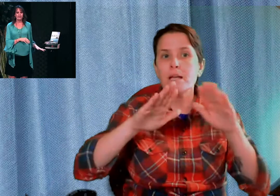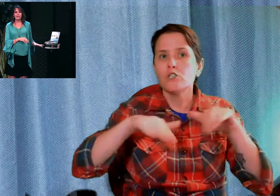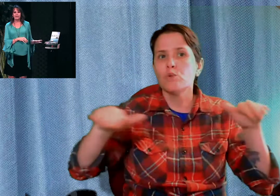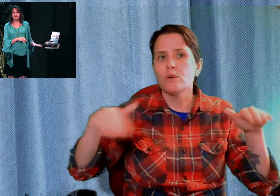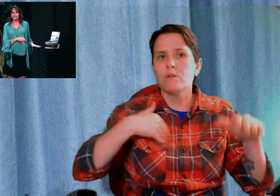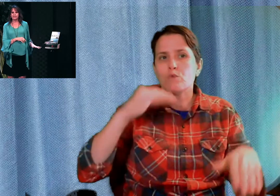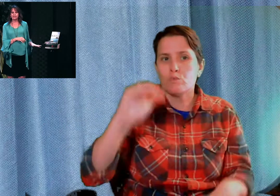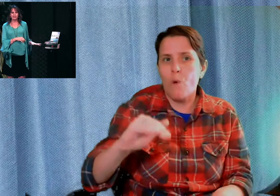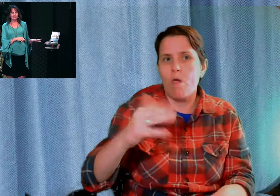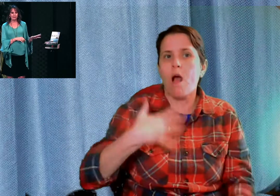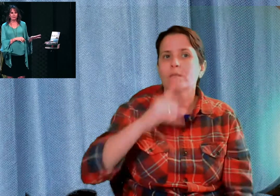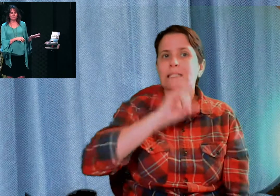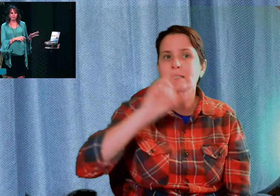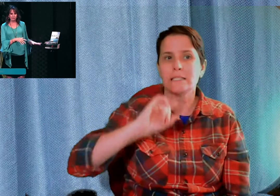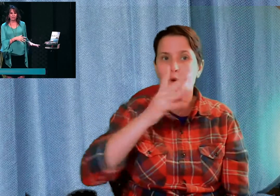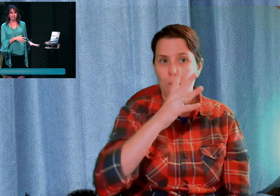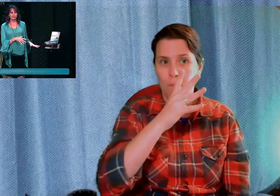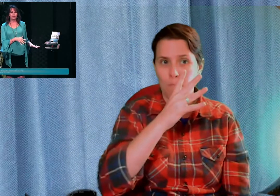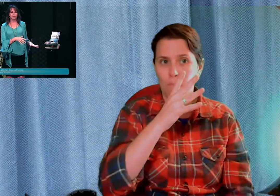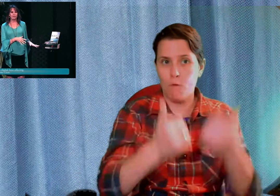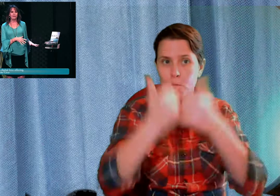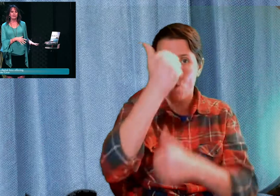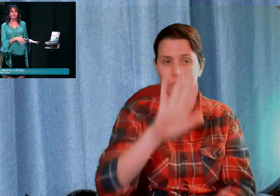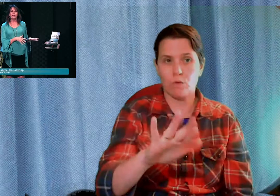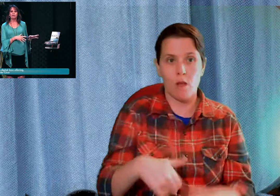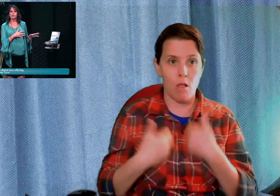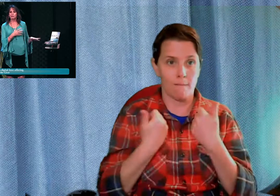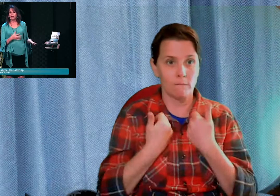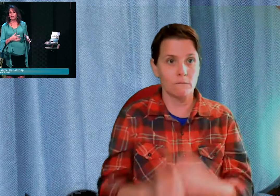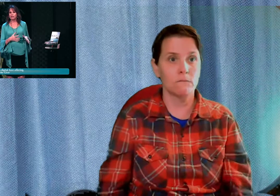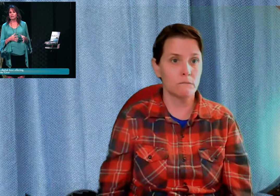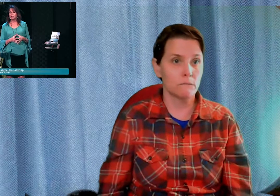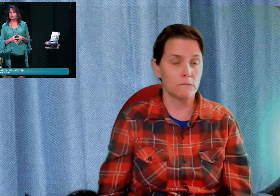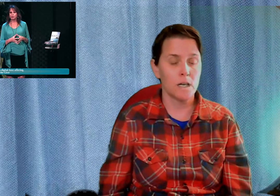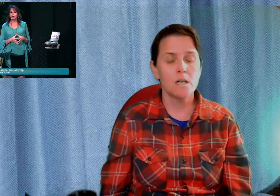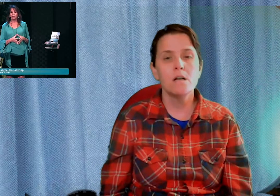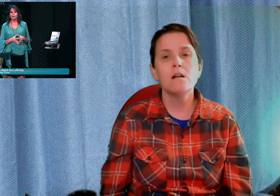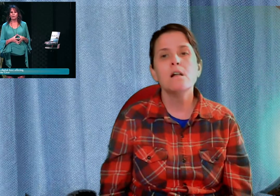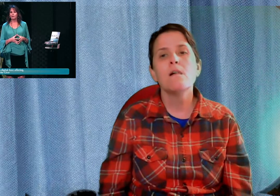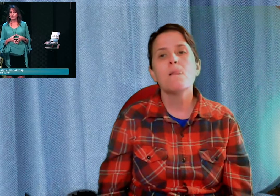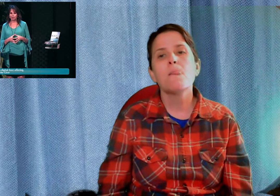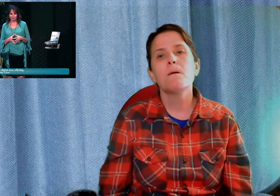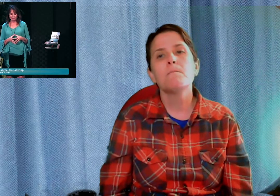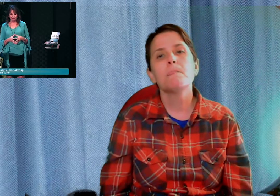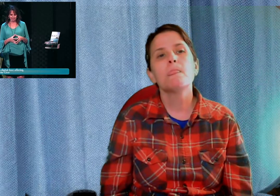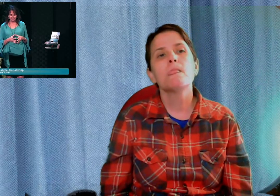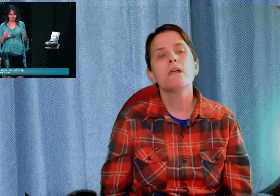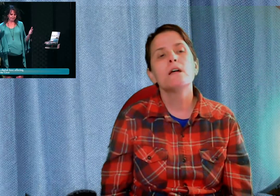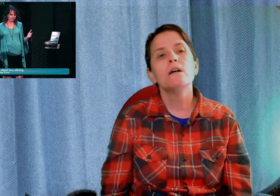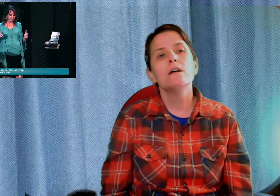bitty, and I was first single, and we were having those typical early morning